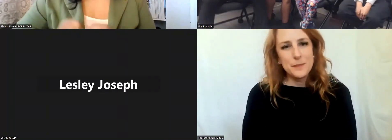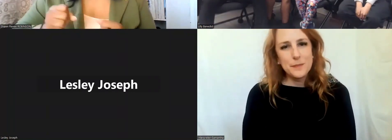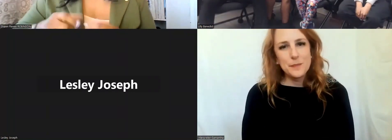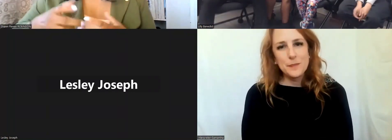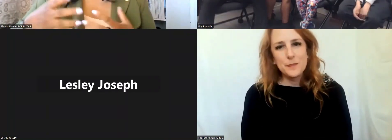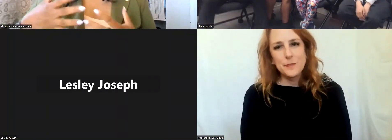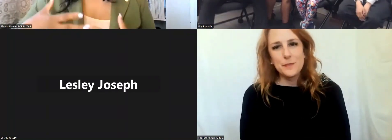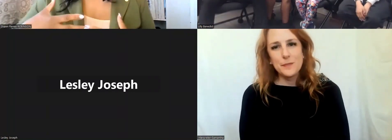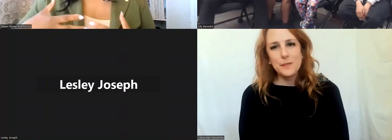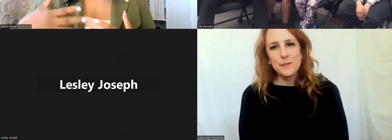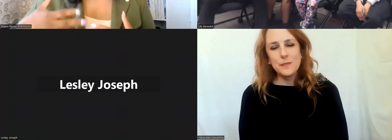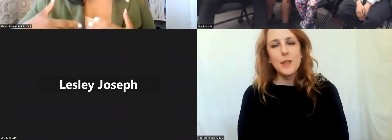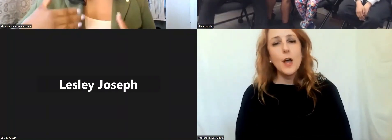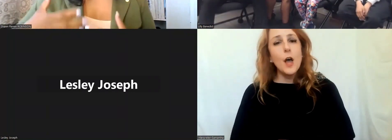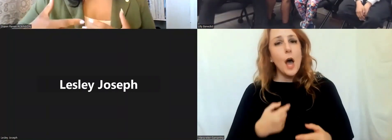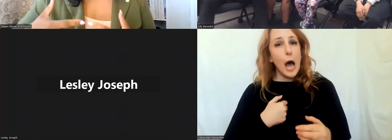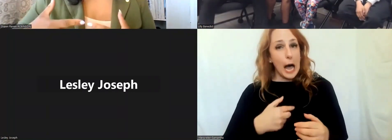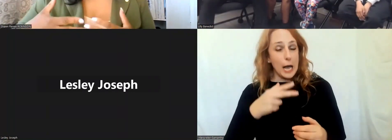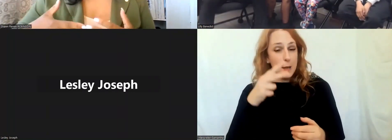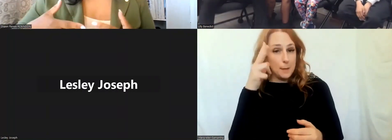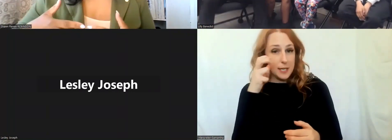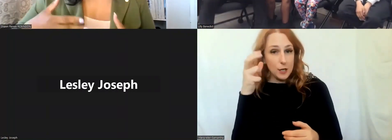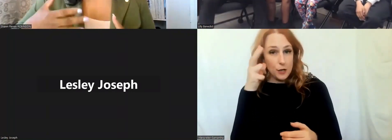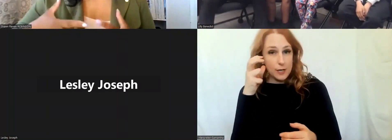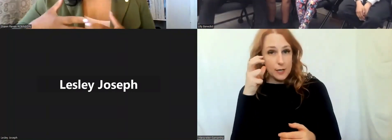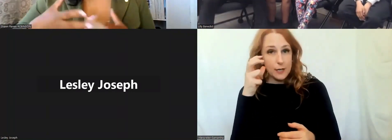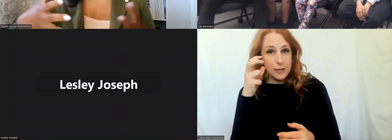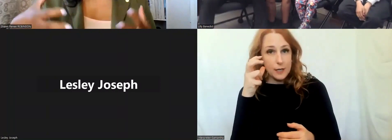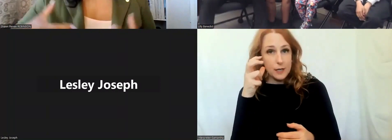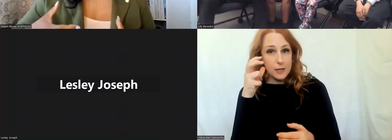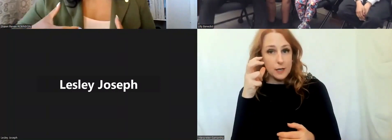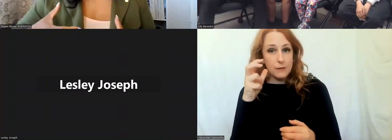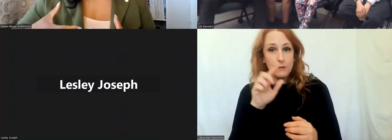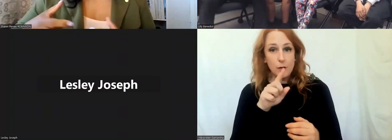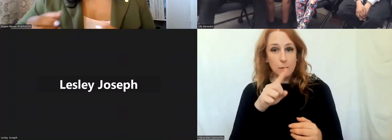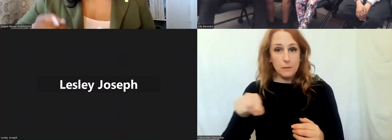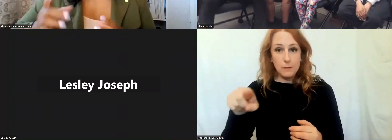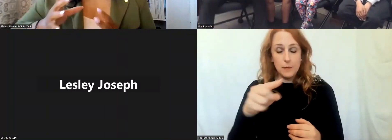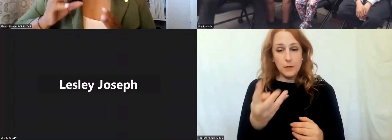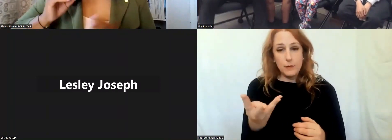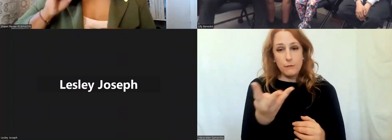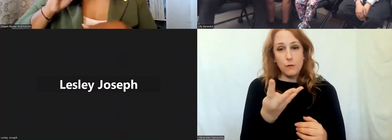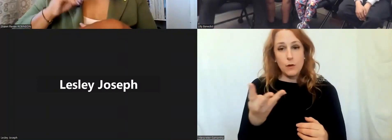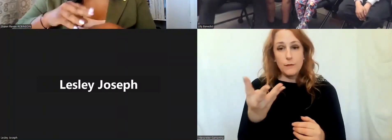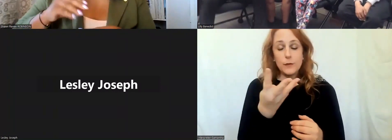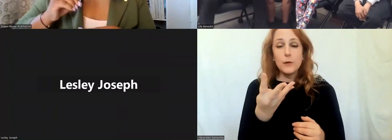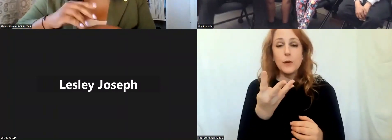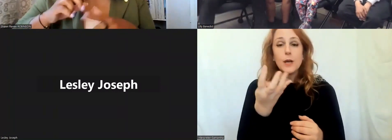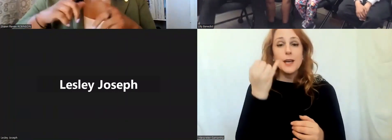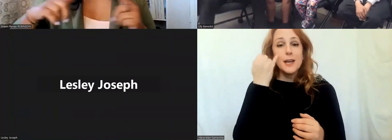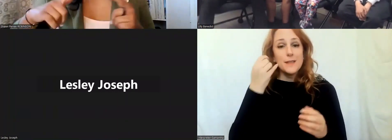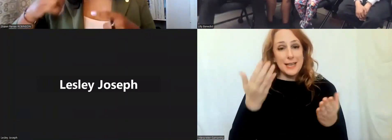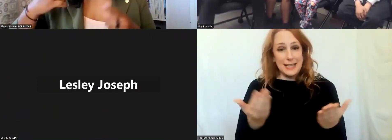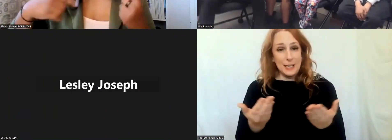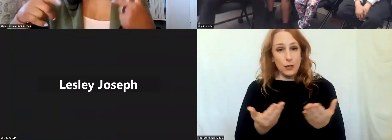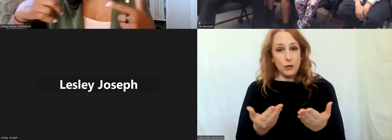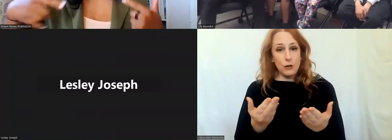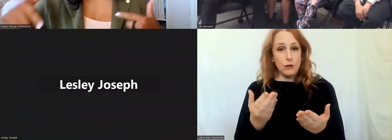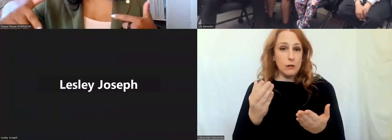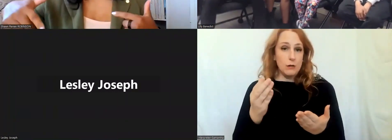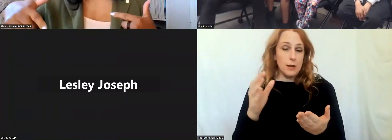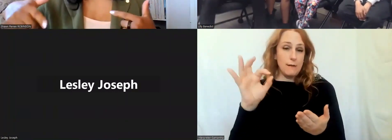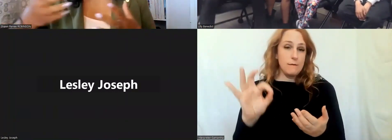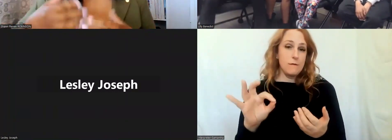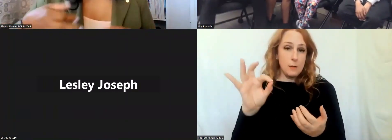So what I'm hearing is that being in an environment where you are getting access to language